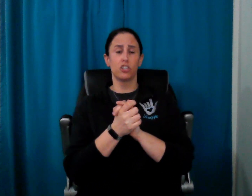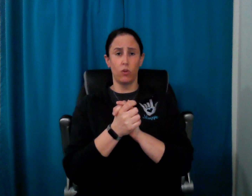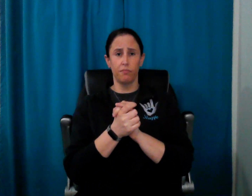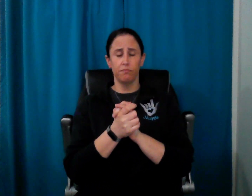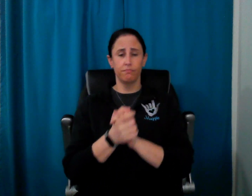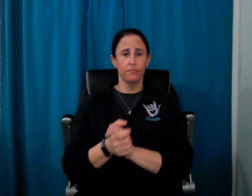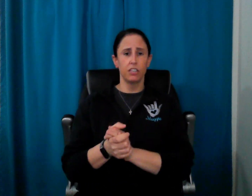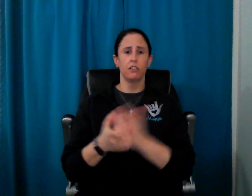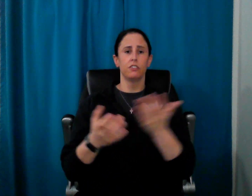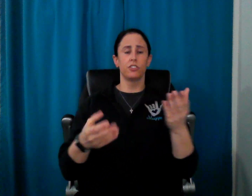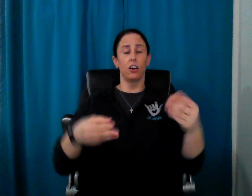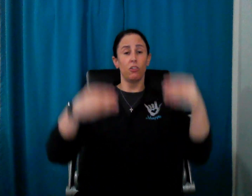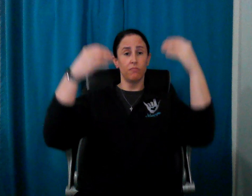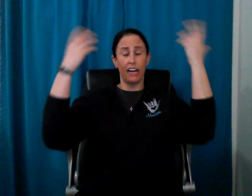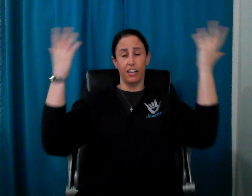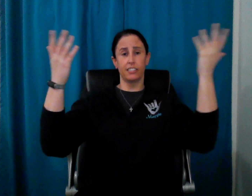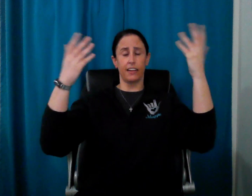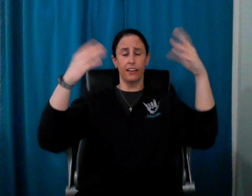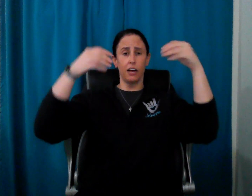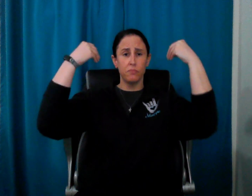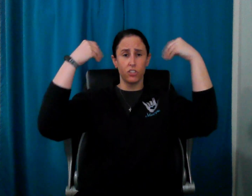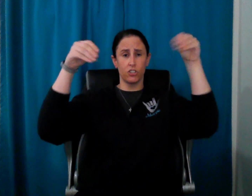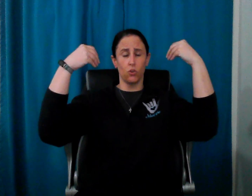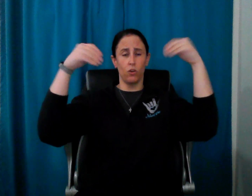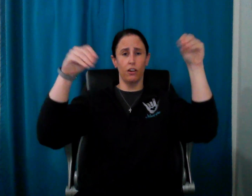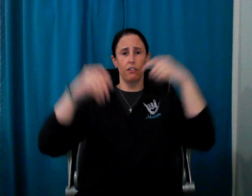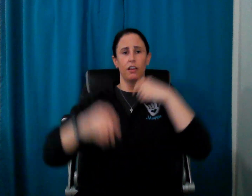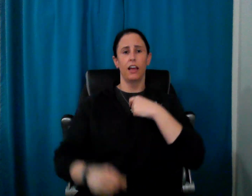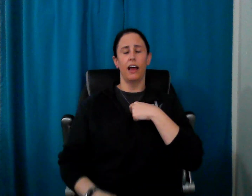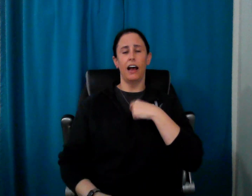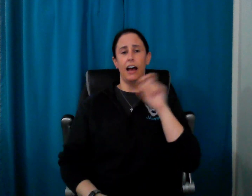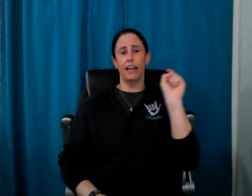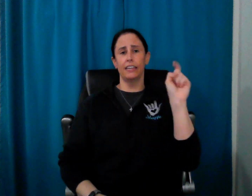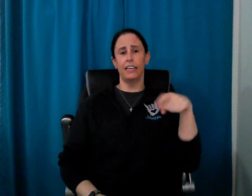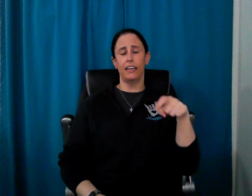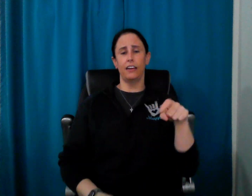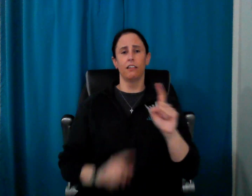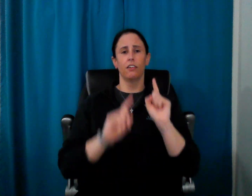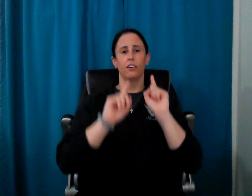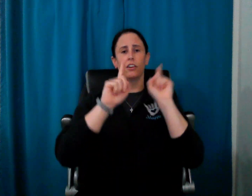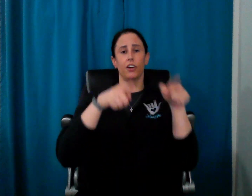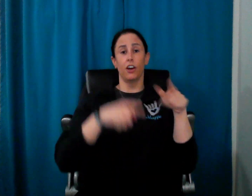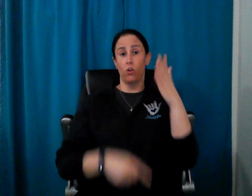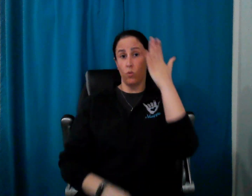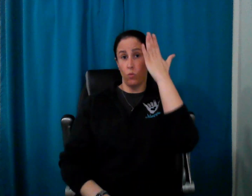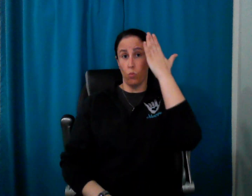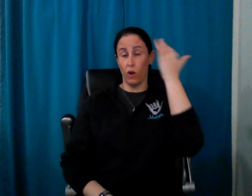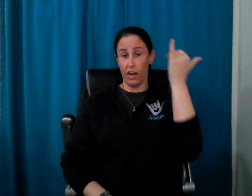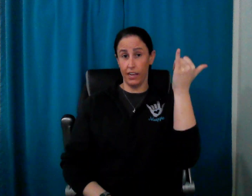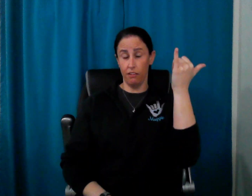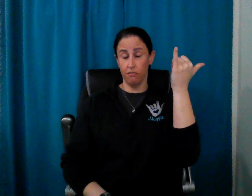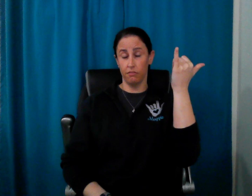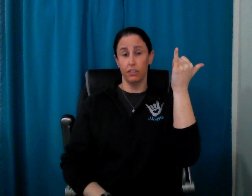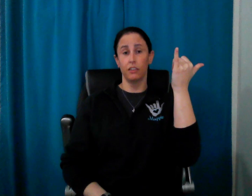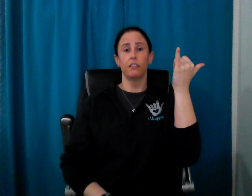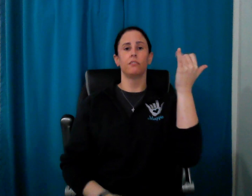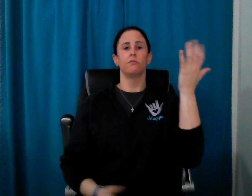store. So I could set it up. Store, I need, go, why?